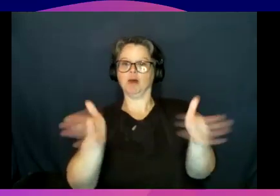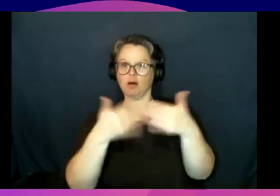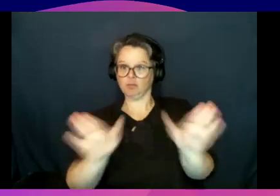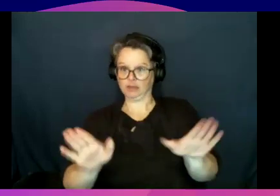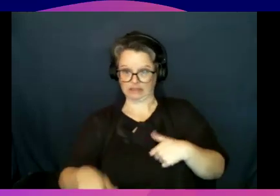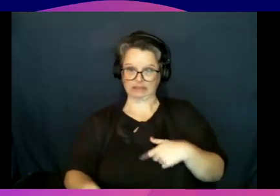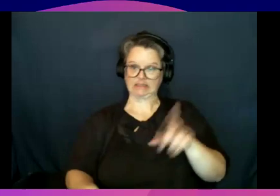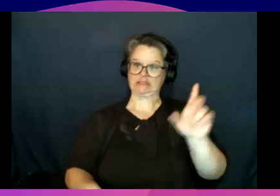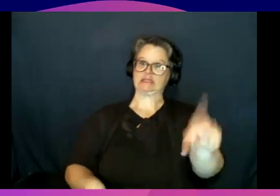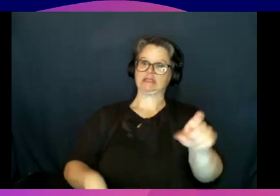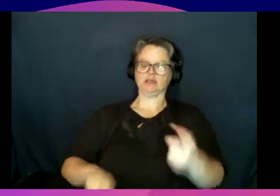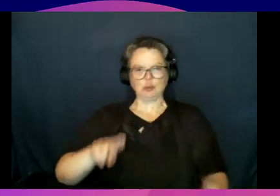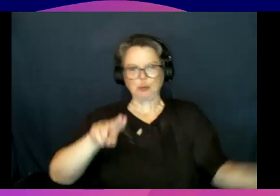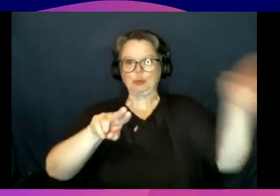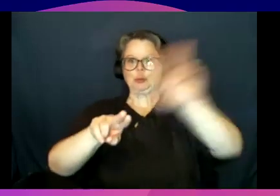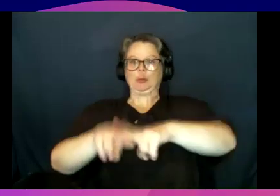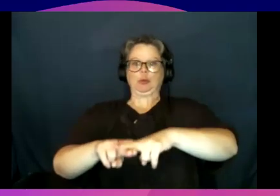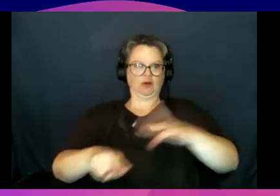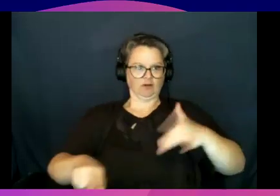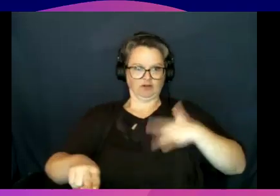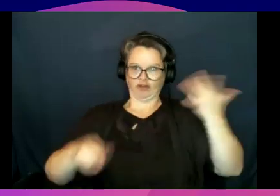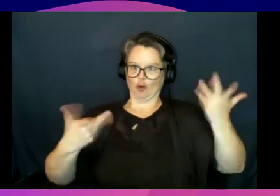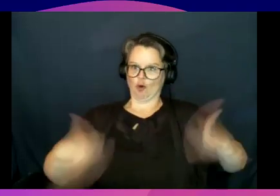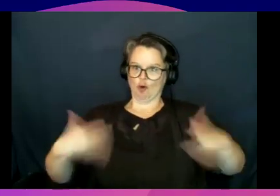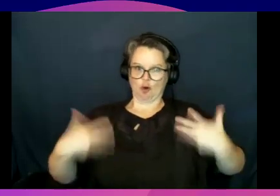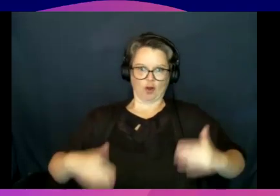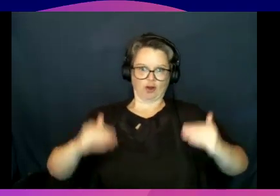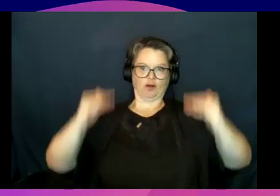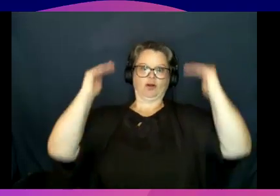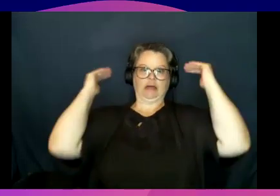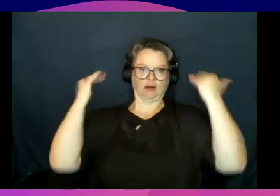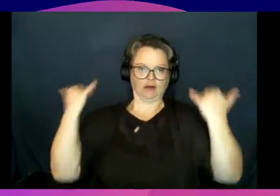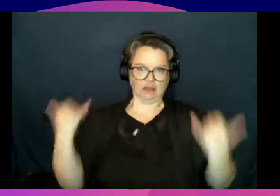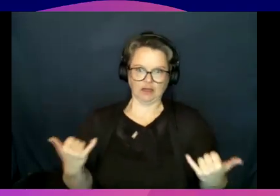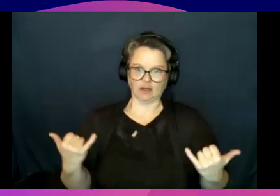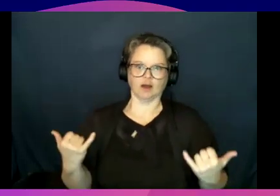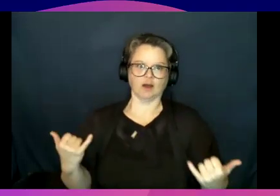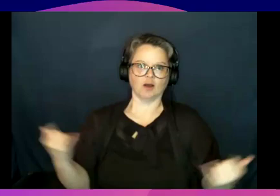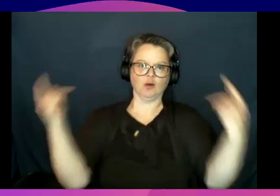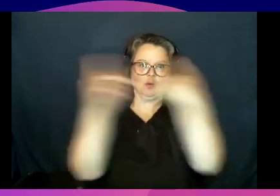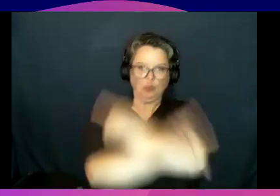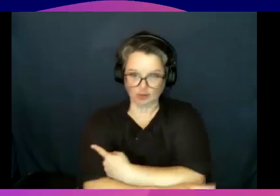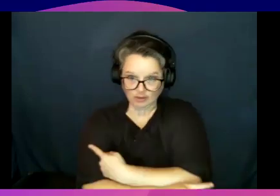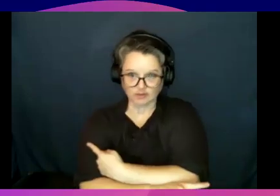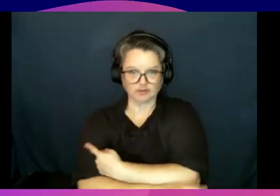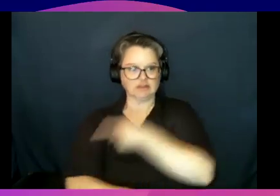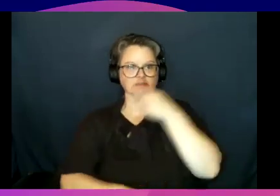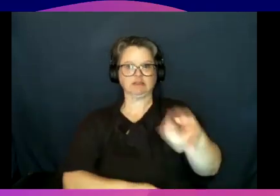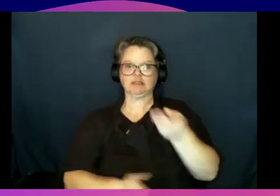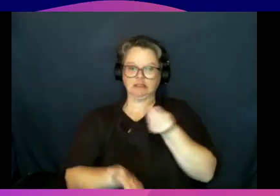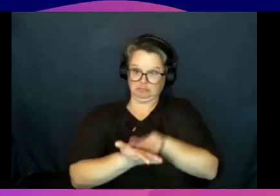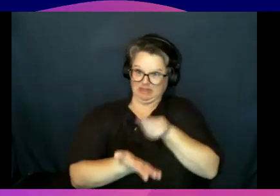cases. Funding constraints result in wages that are not keeping up with inflation. A third of our survey respondents,